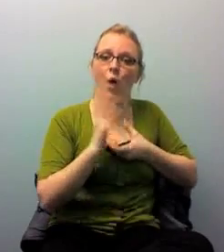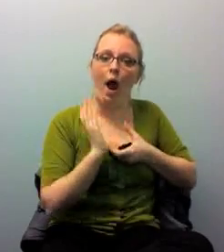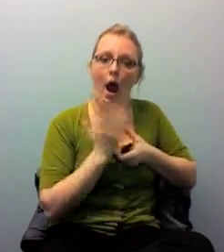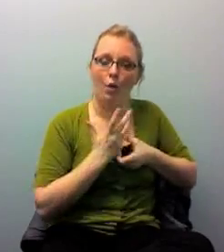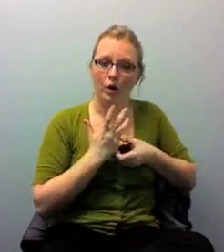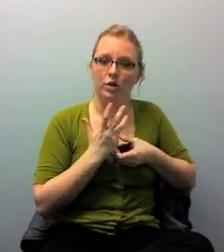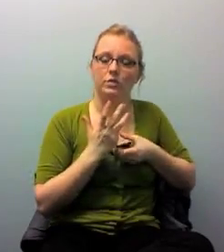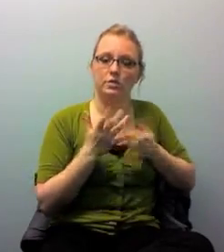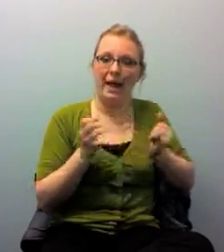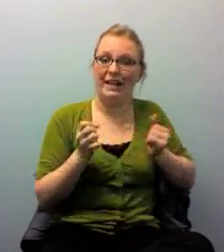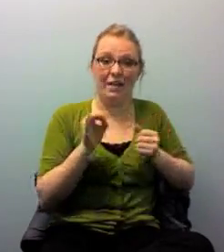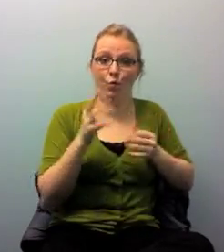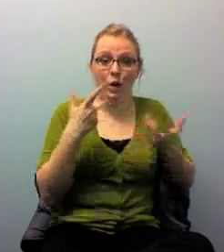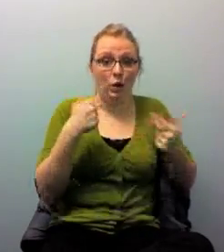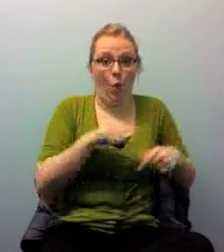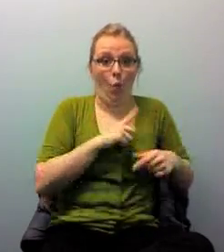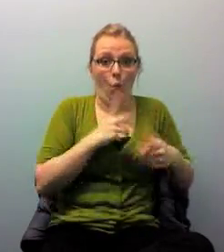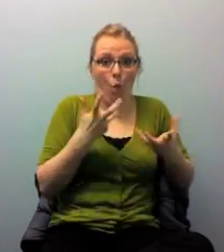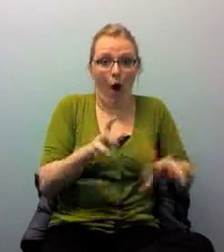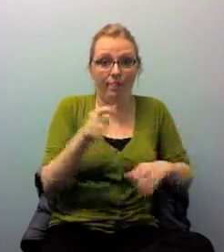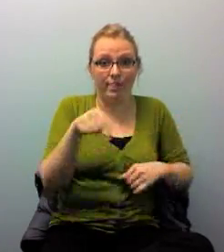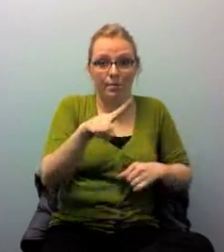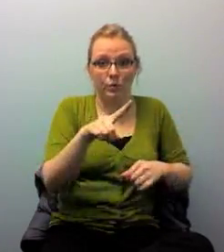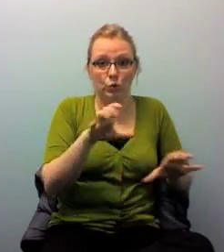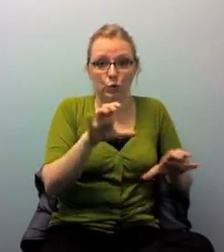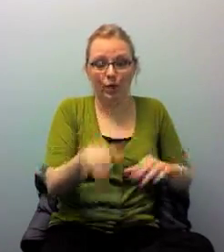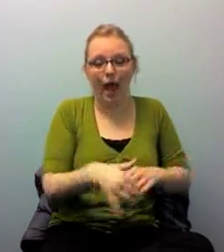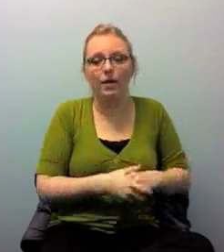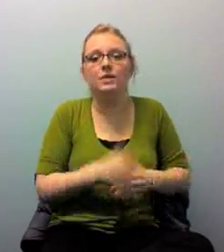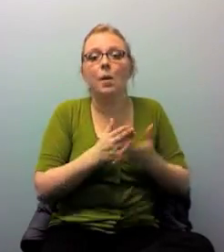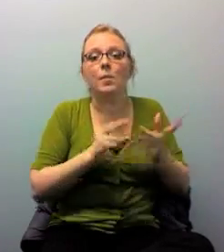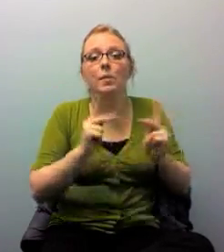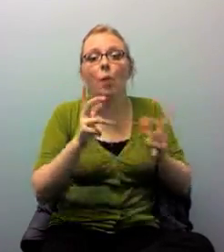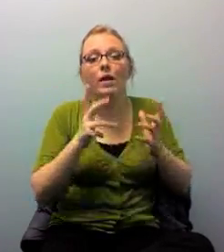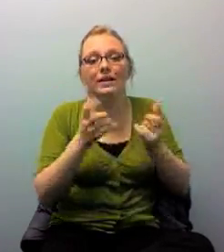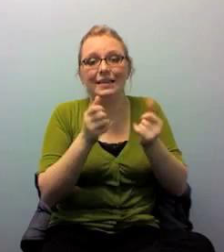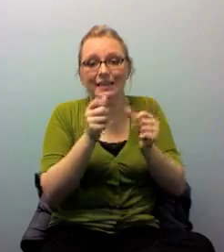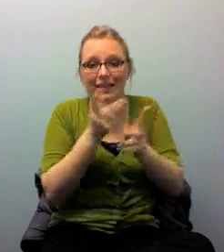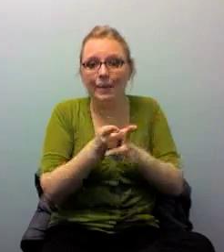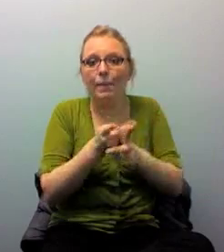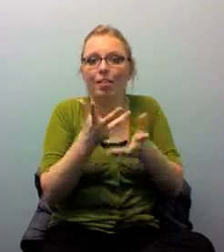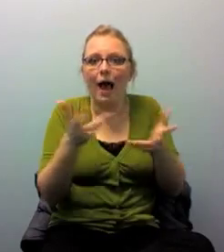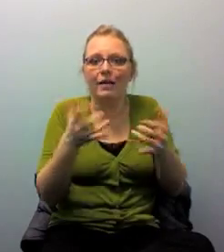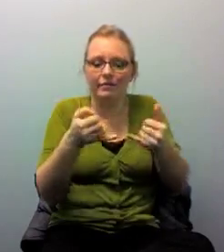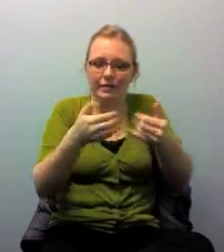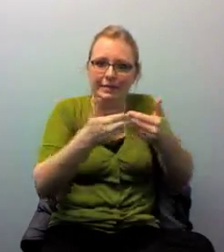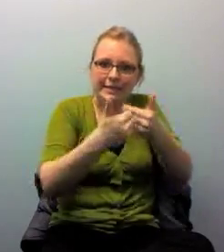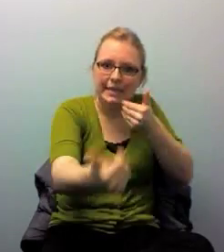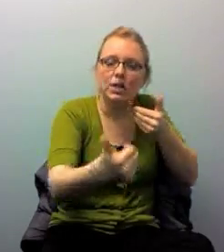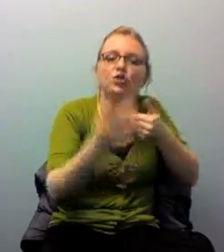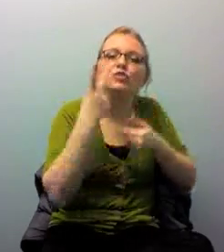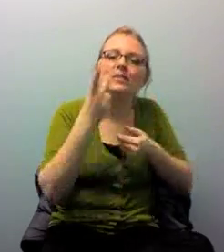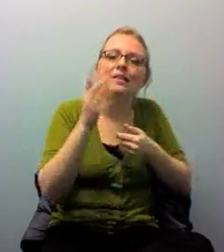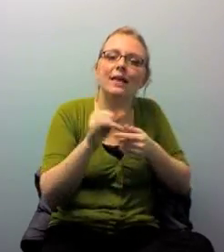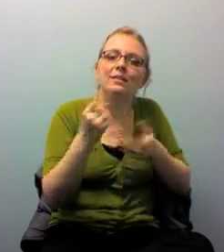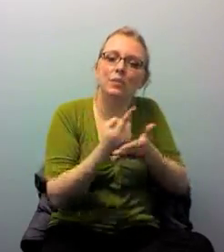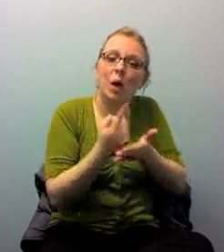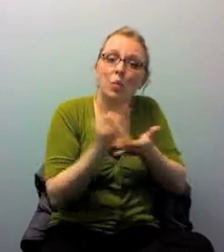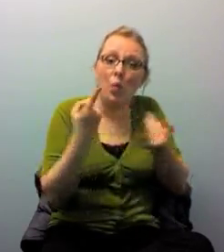want them to. Some people like to keep a lot of distance between themselves and other people. You see that sometimes when you're standing in line at the grocery store